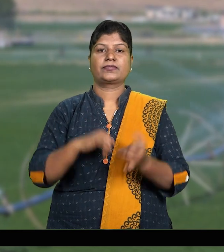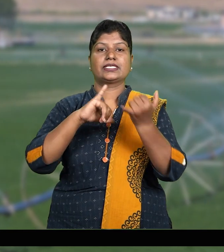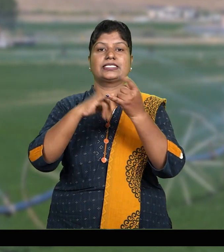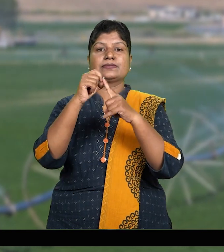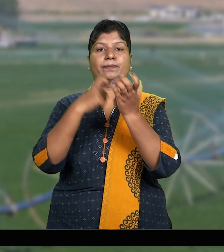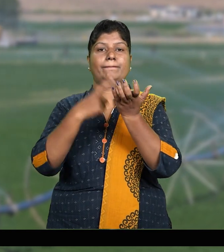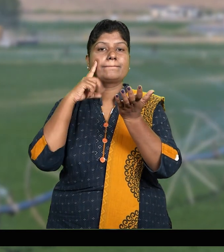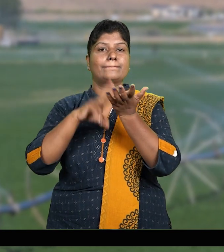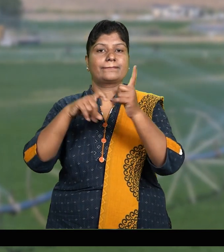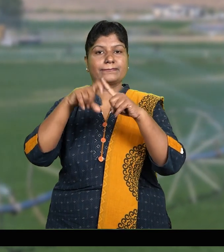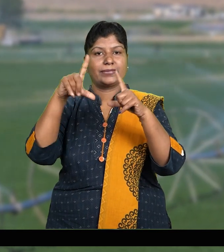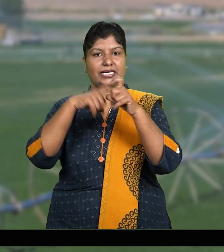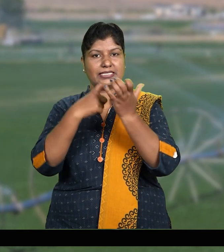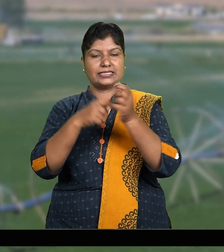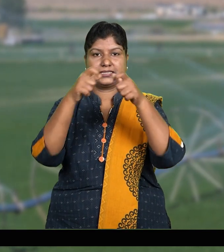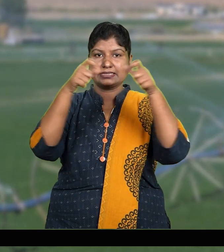sprinkler system,